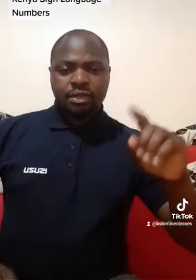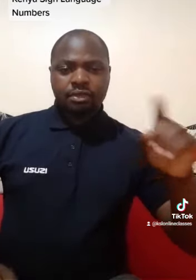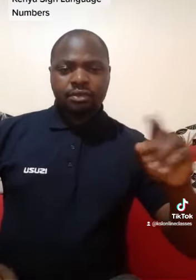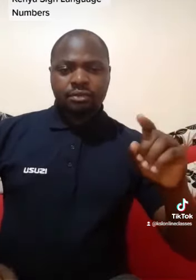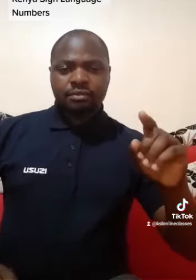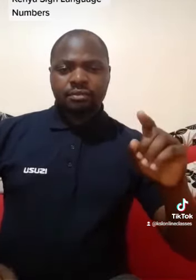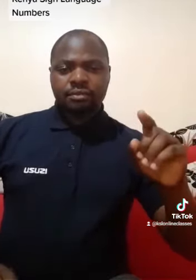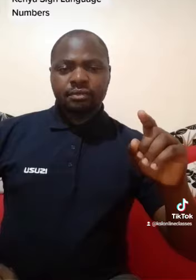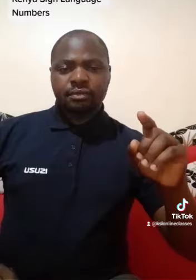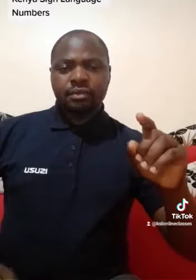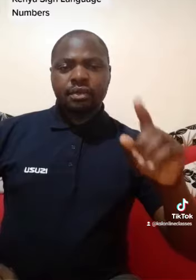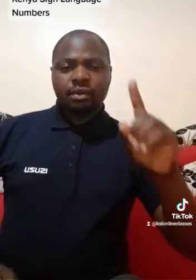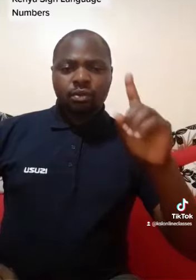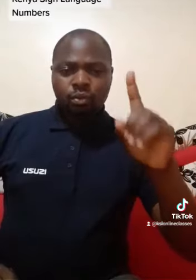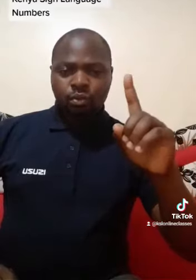500 million,